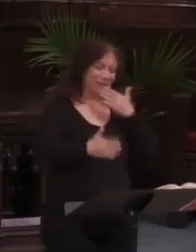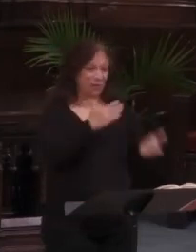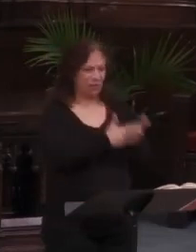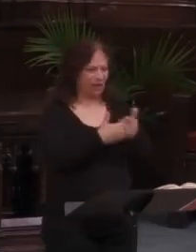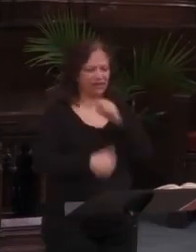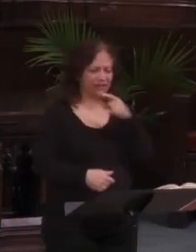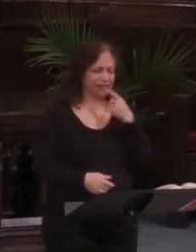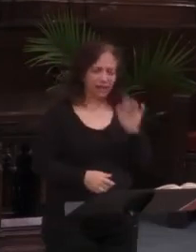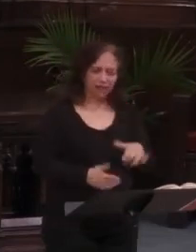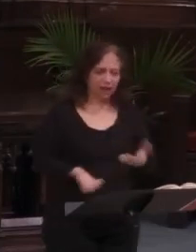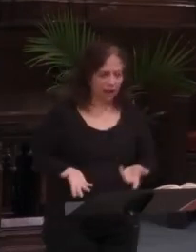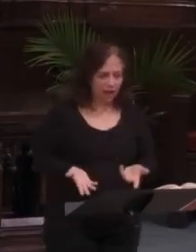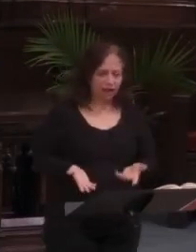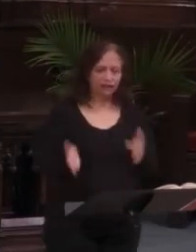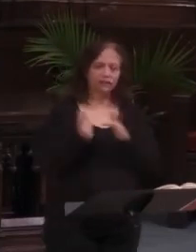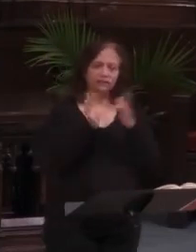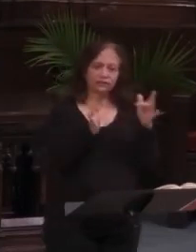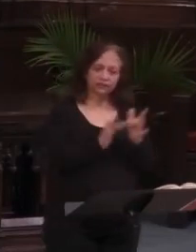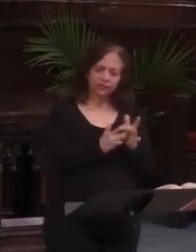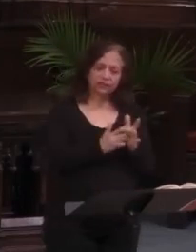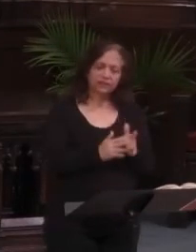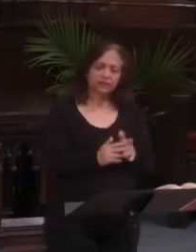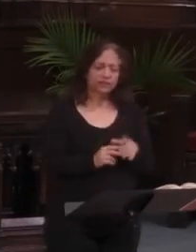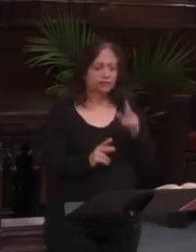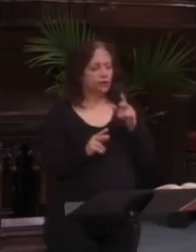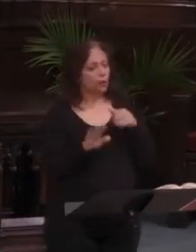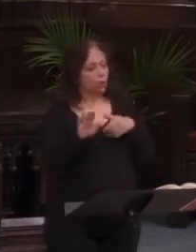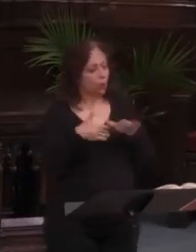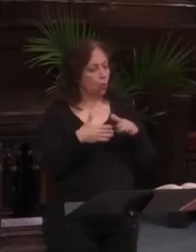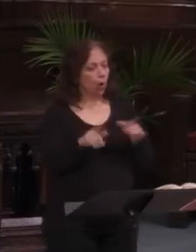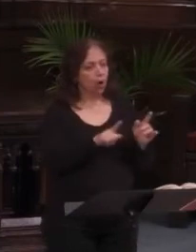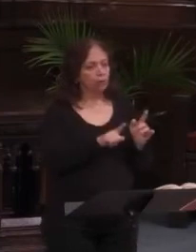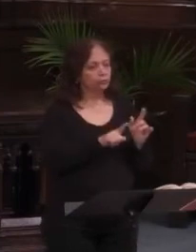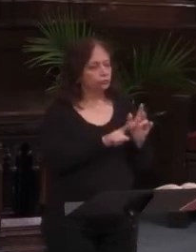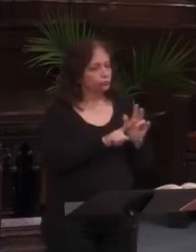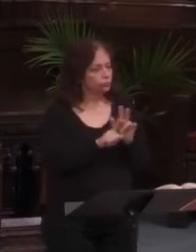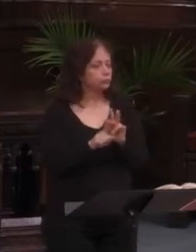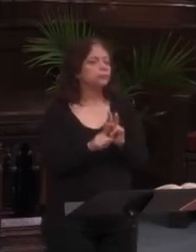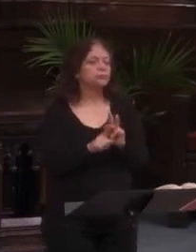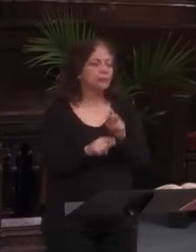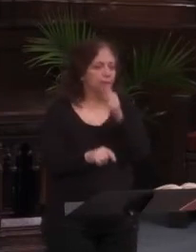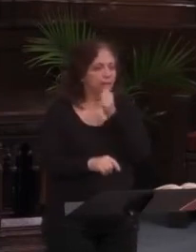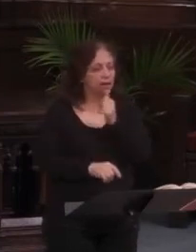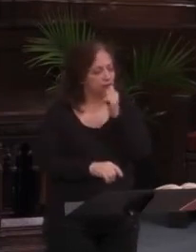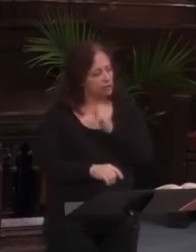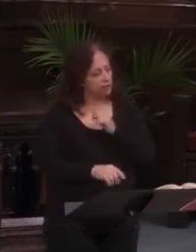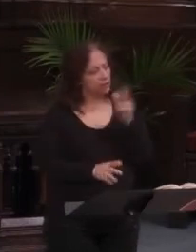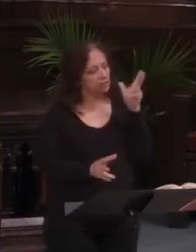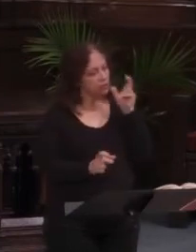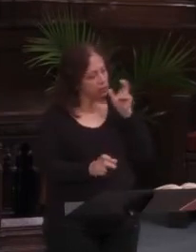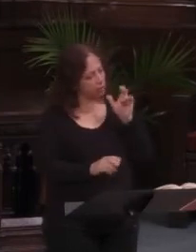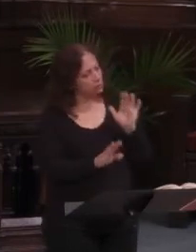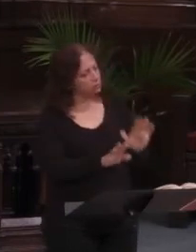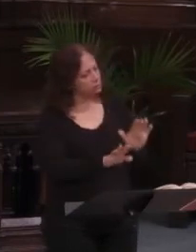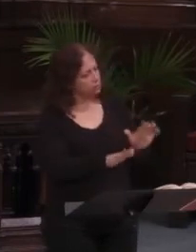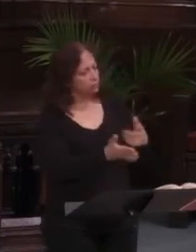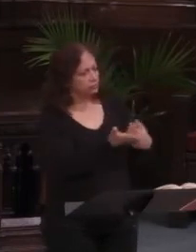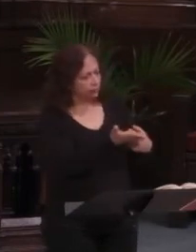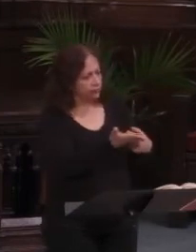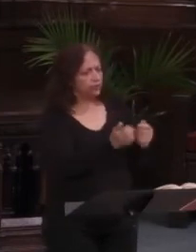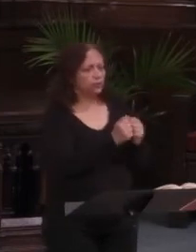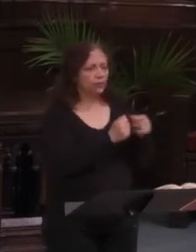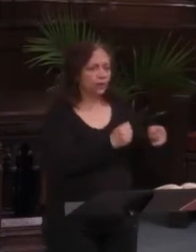worrying." Jesus walked patiently with them, listened to them, assured them, and